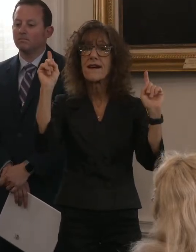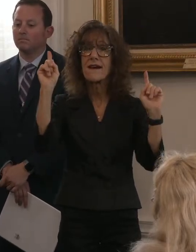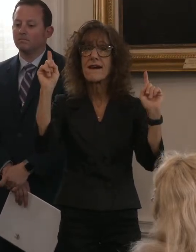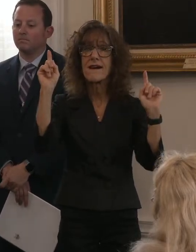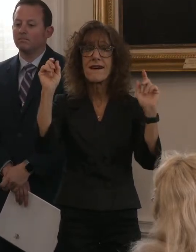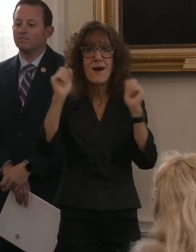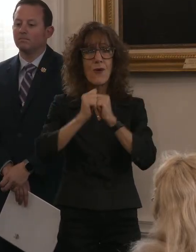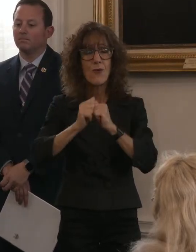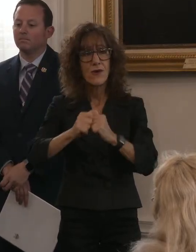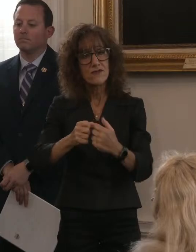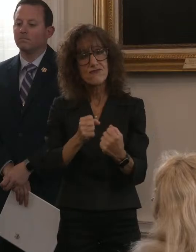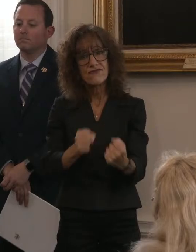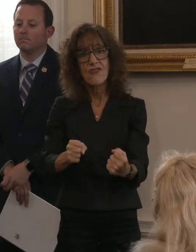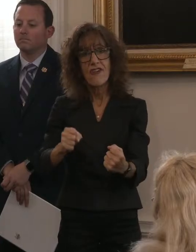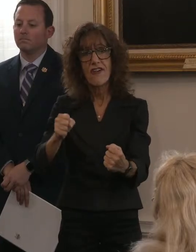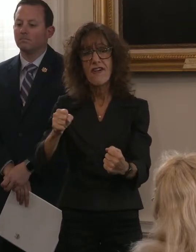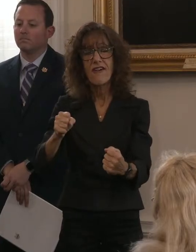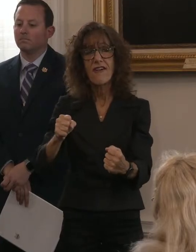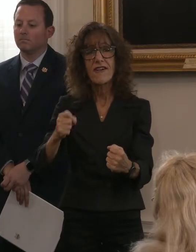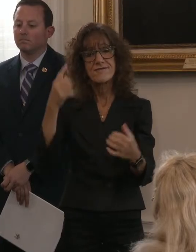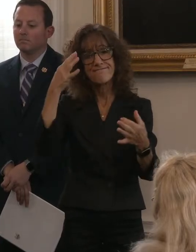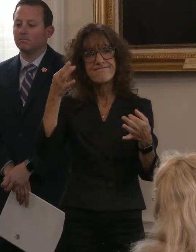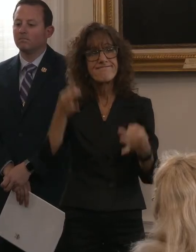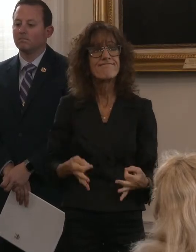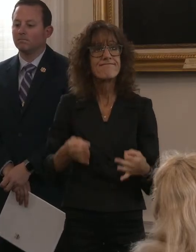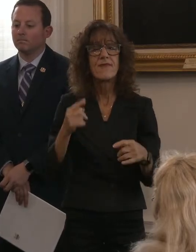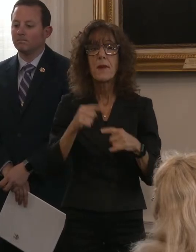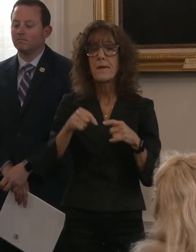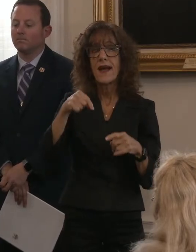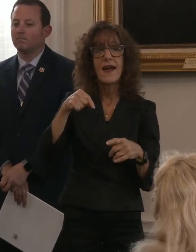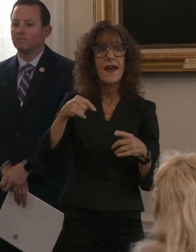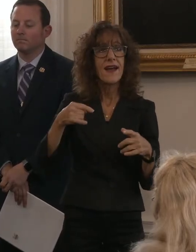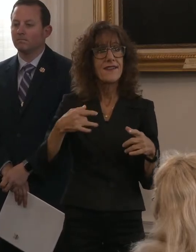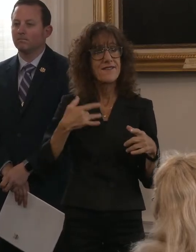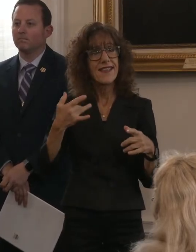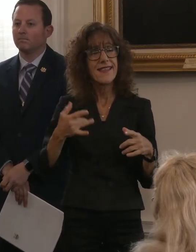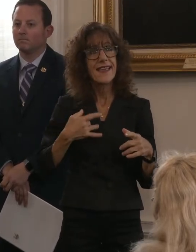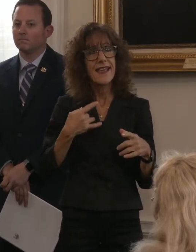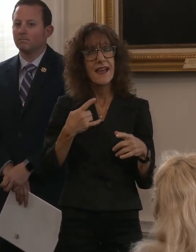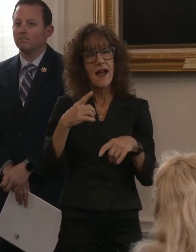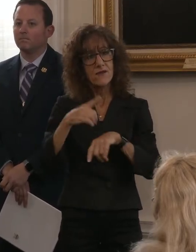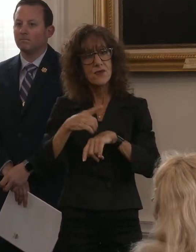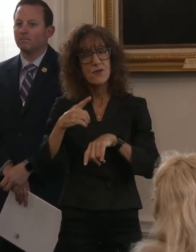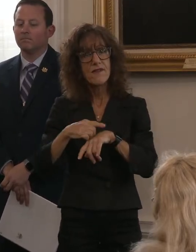great determination, but with a deep sense of duty to those who came before him.